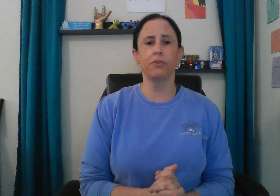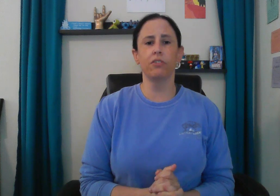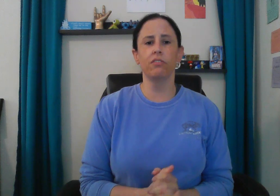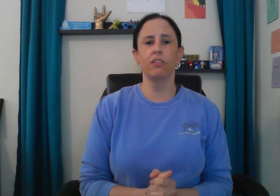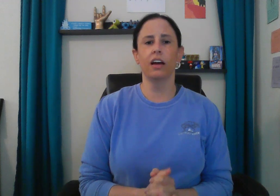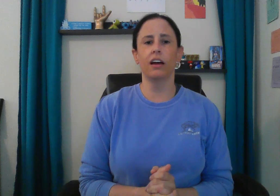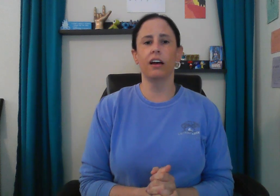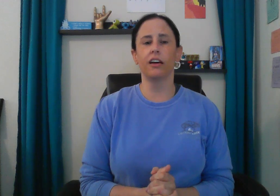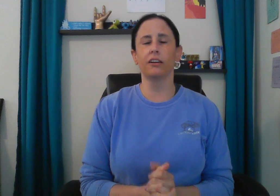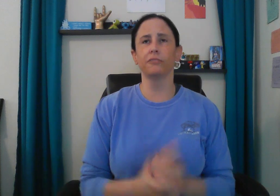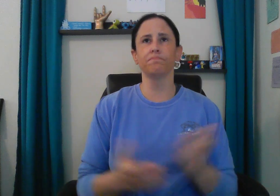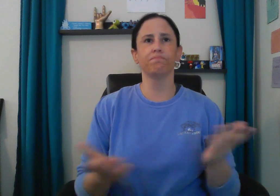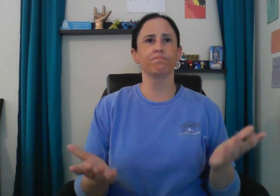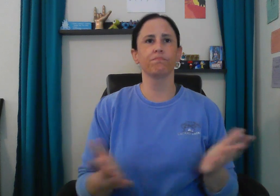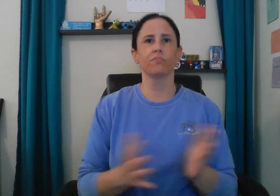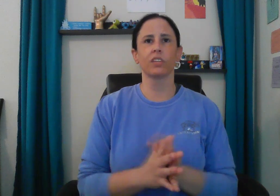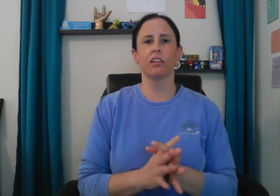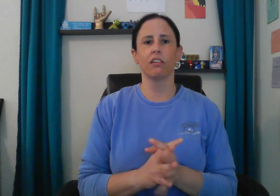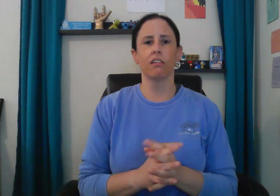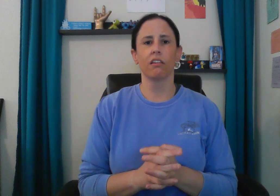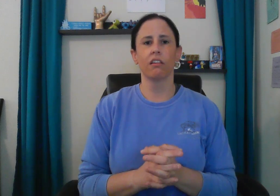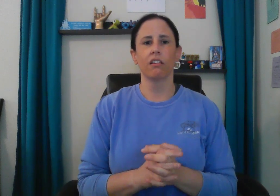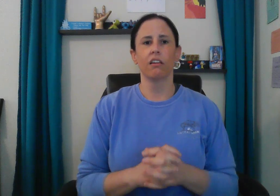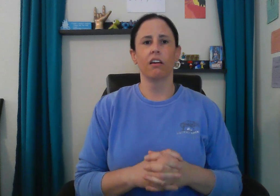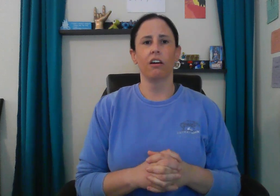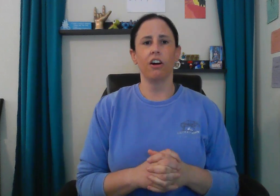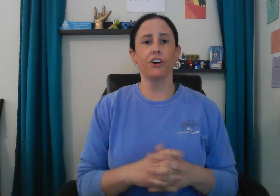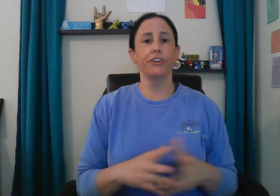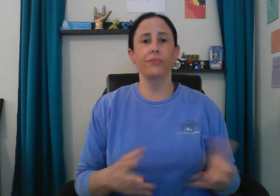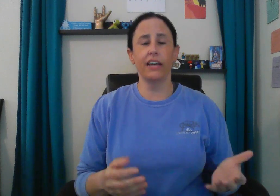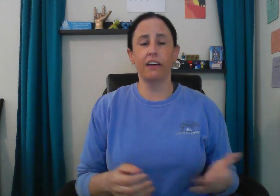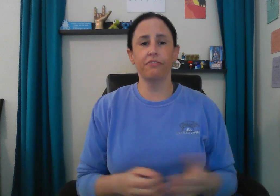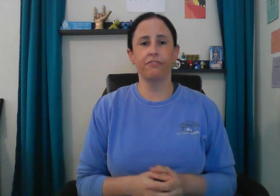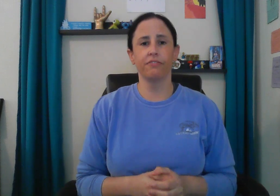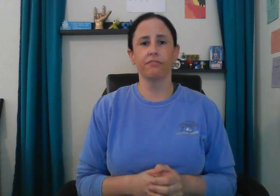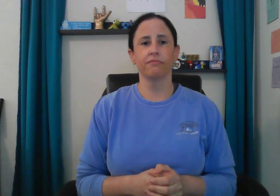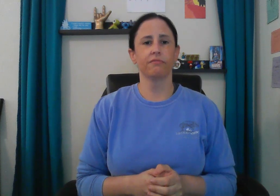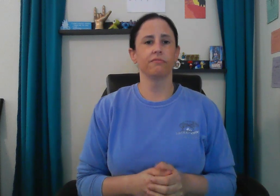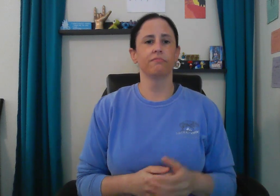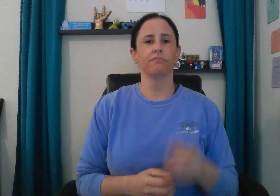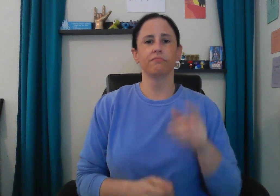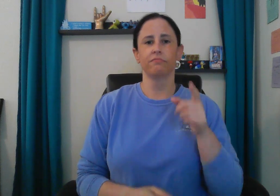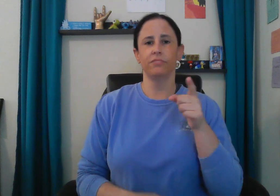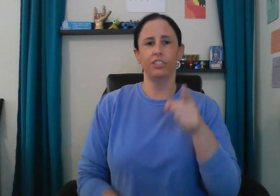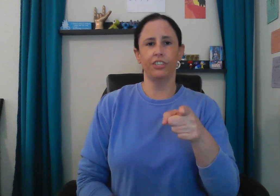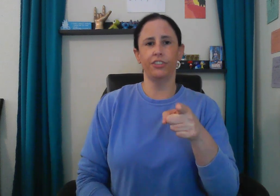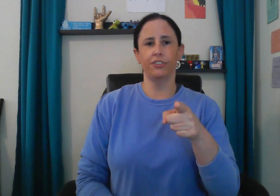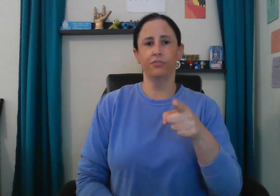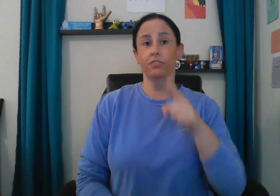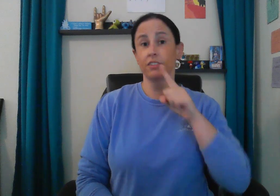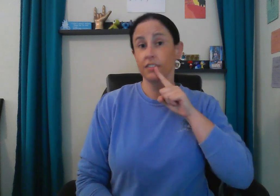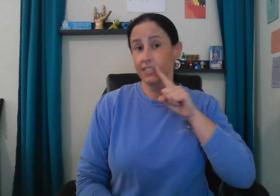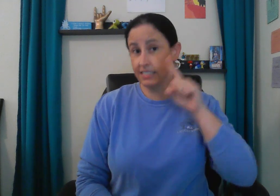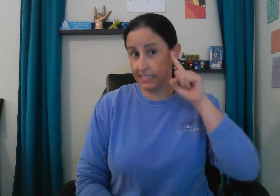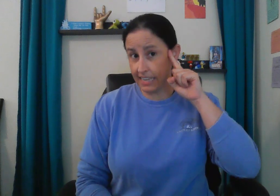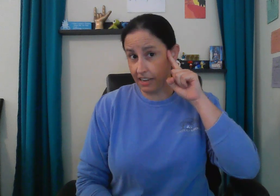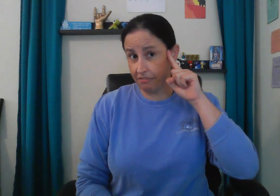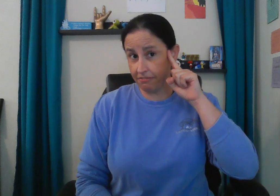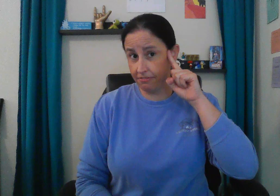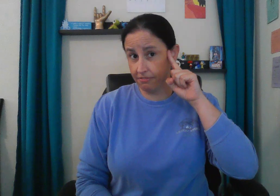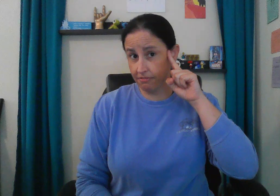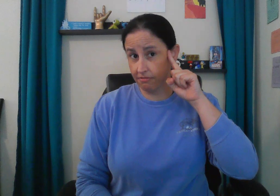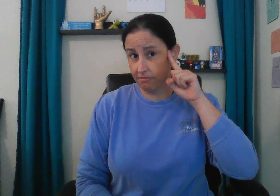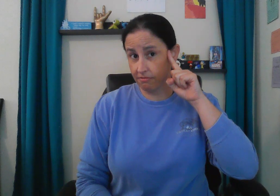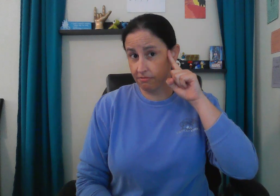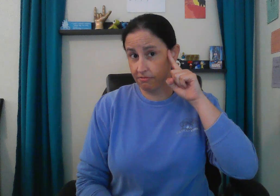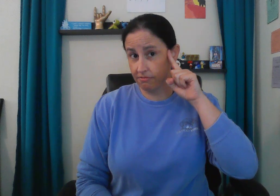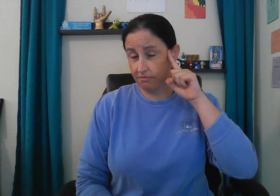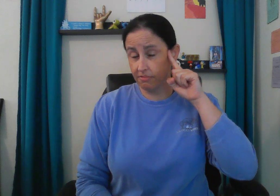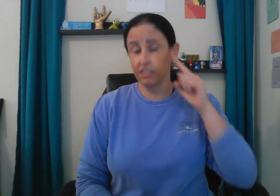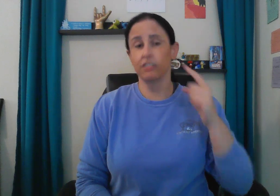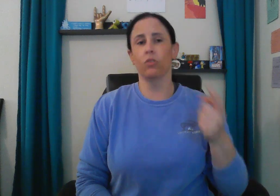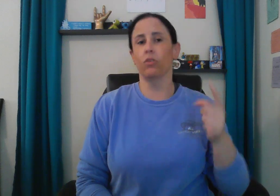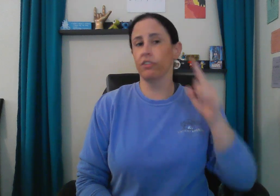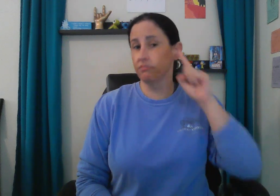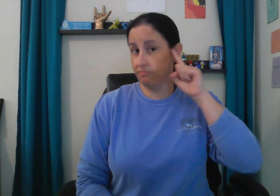example, are you deaf? You, deaf, or